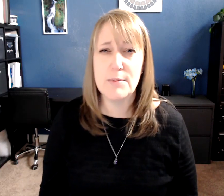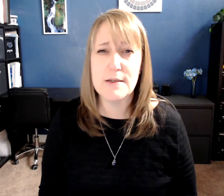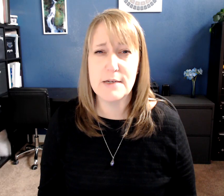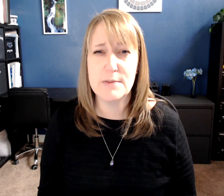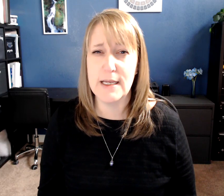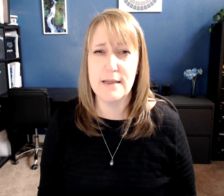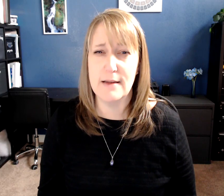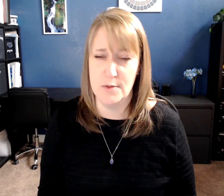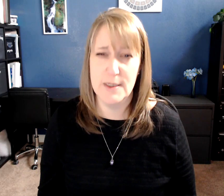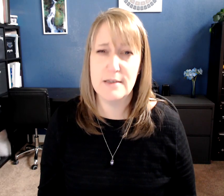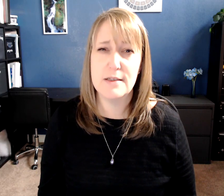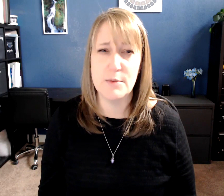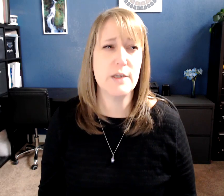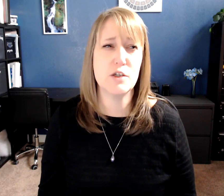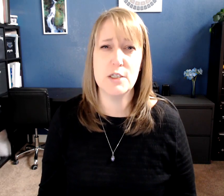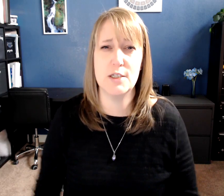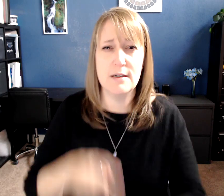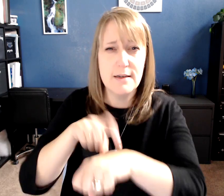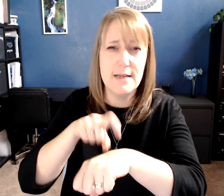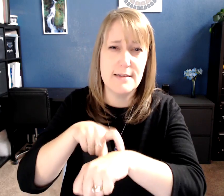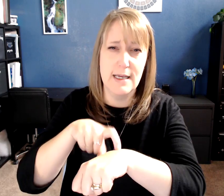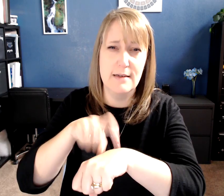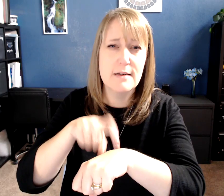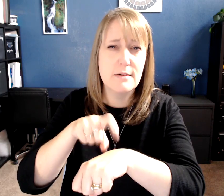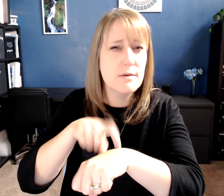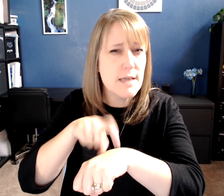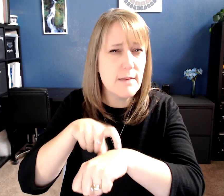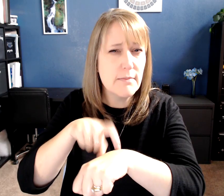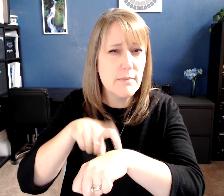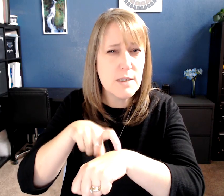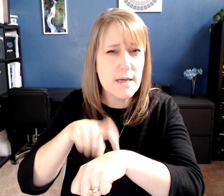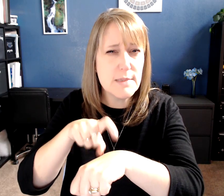eyebrows down to make it an open-ended WH question and sign time. What time is it?